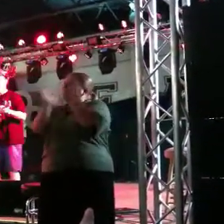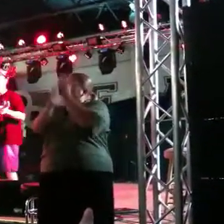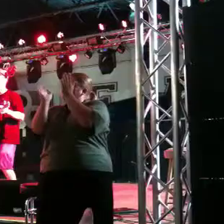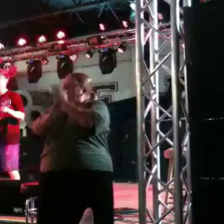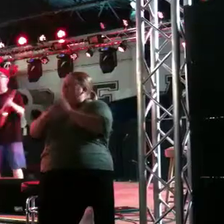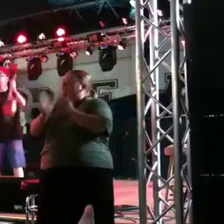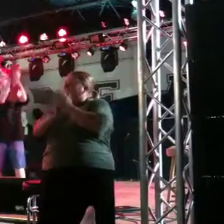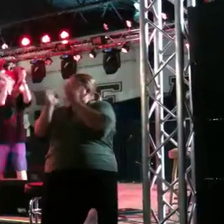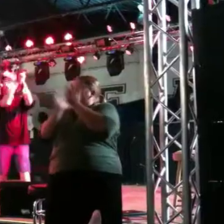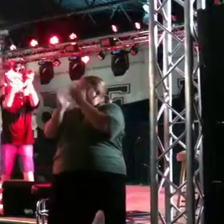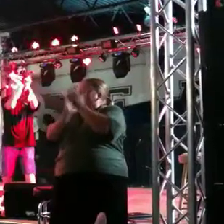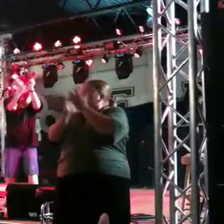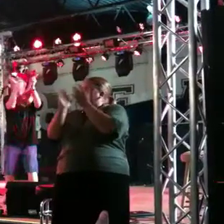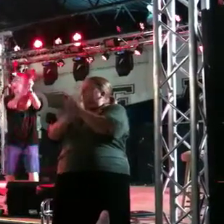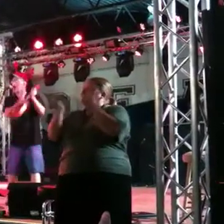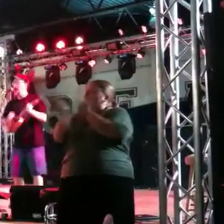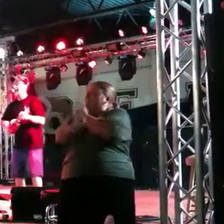Everybody clap your hands.